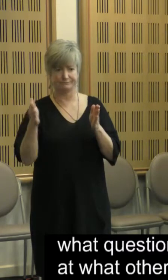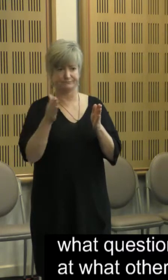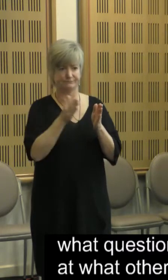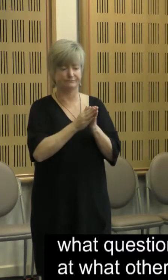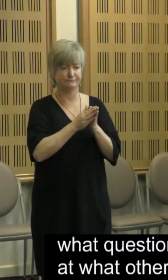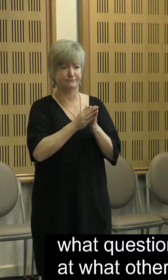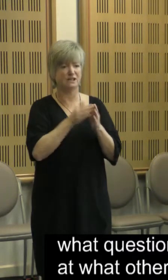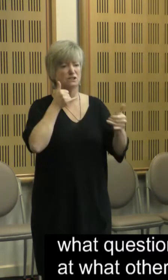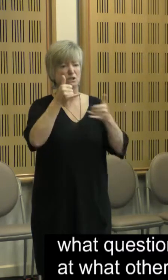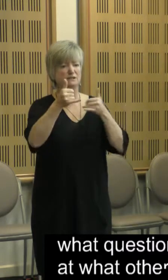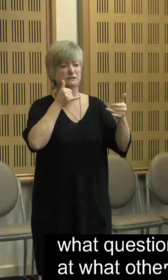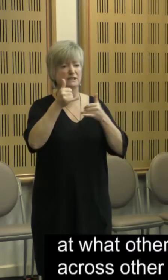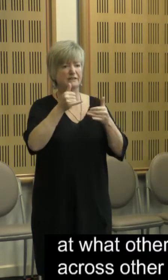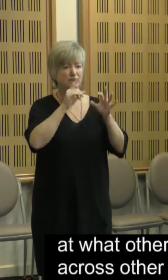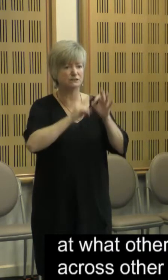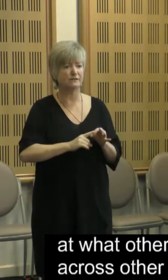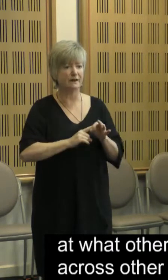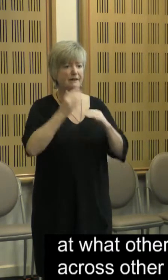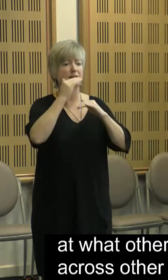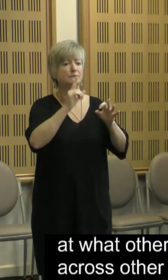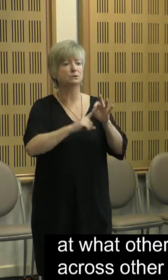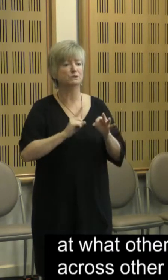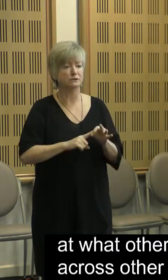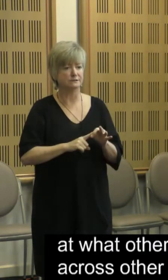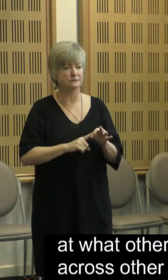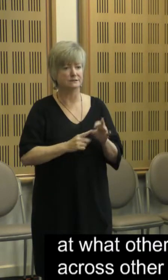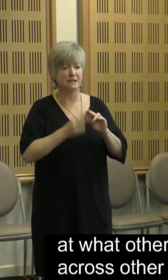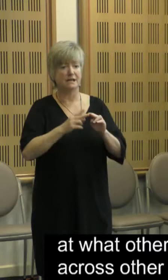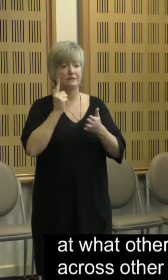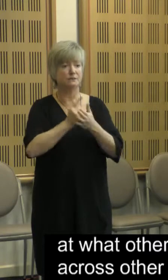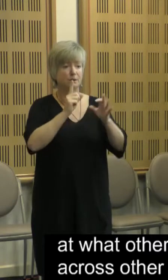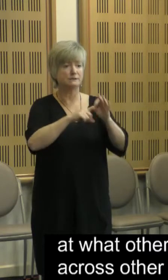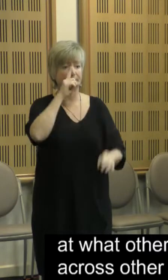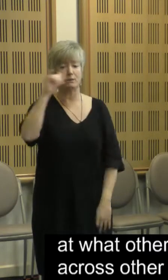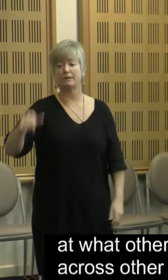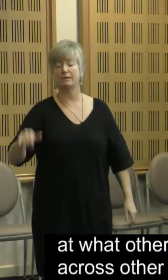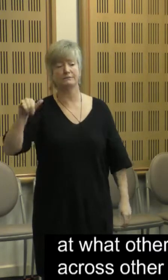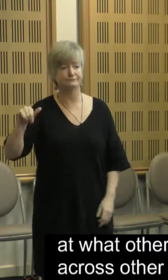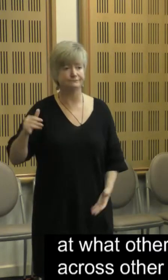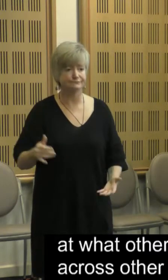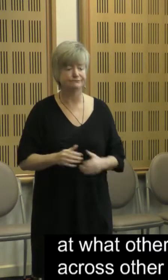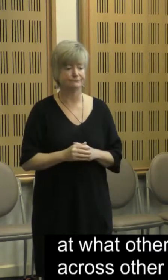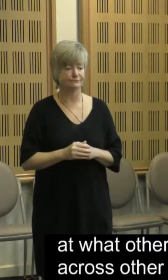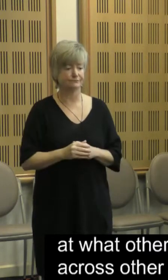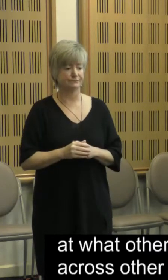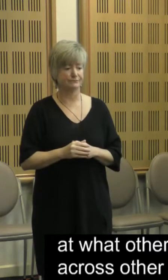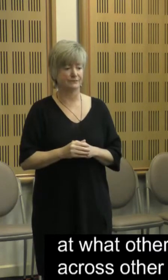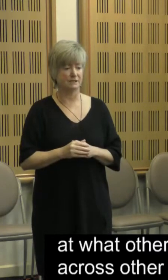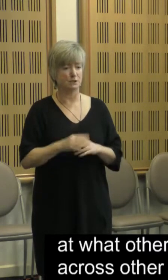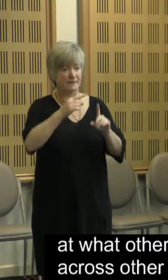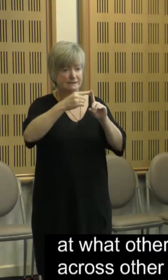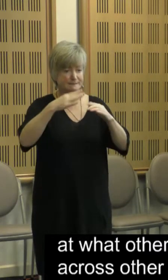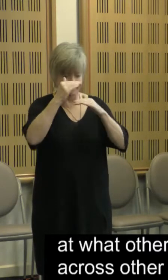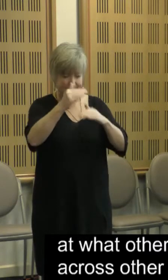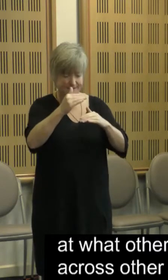surveys, the telephone surveys, you can only ask so many questions, because if you ask too many questions, people just hang up in the end. So the number of questions we ask is